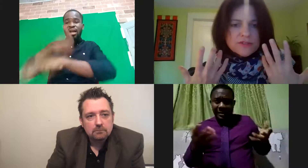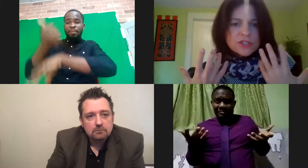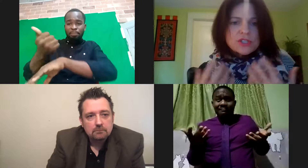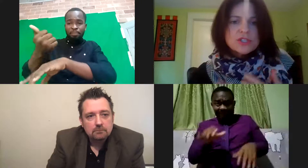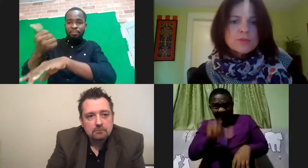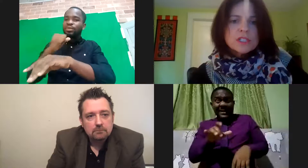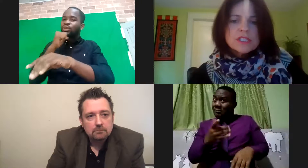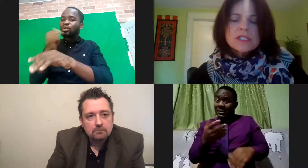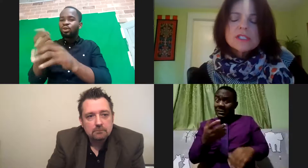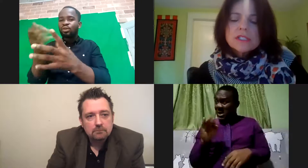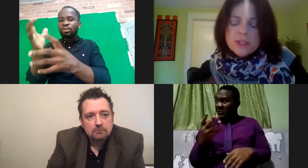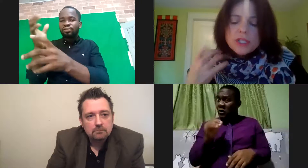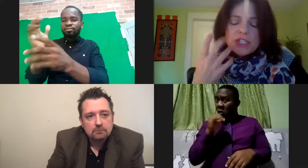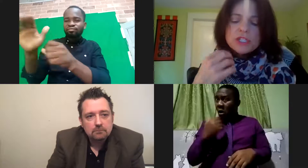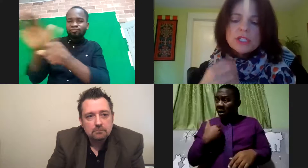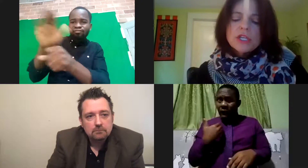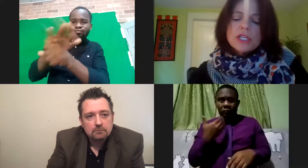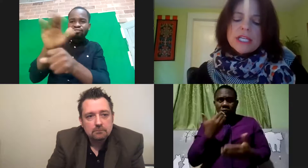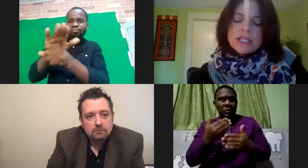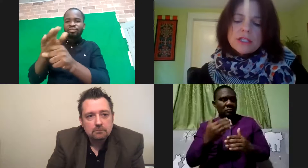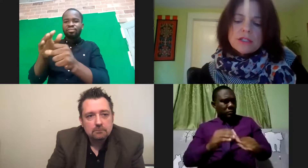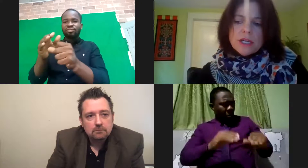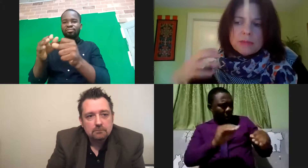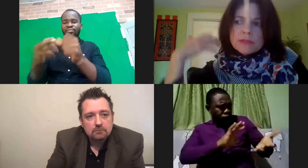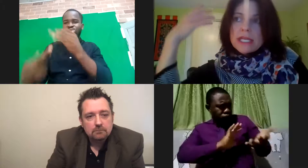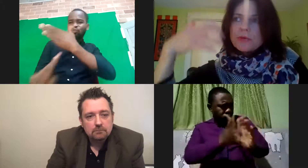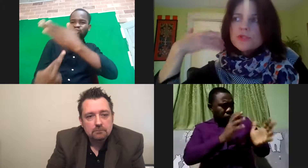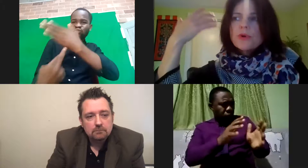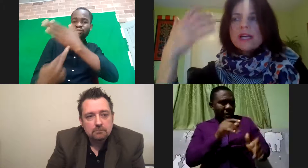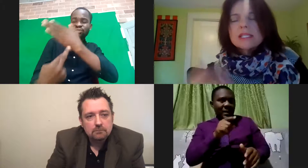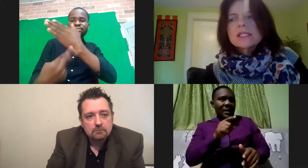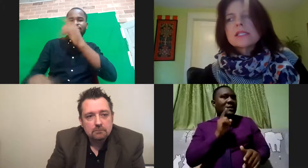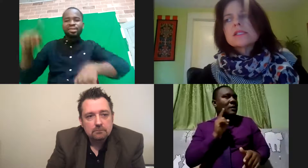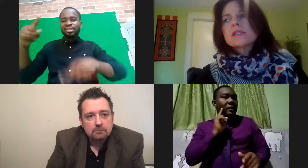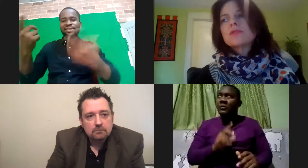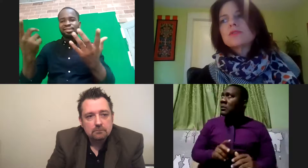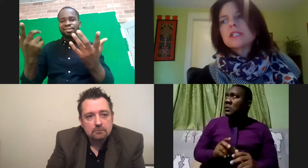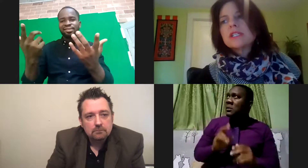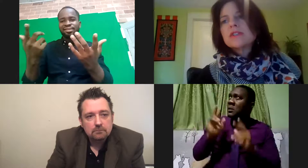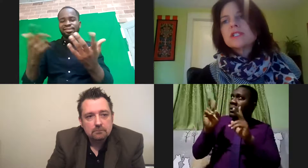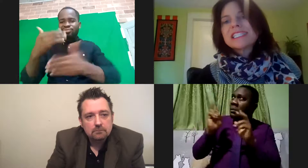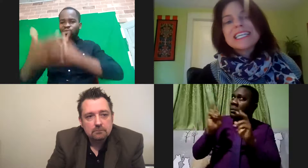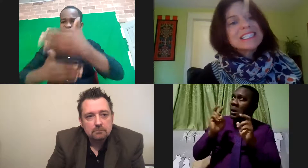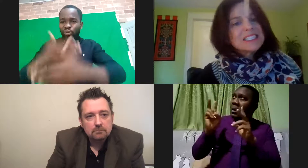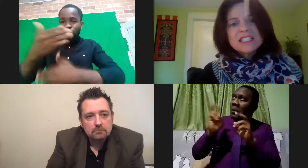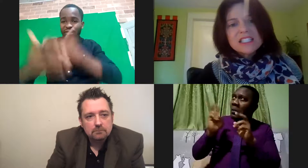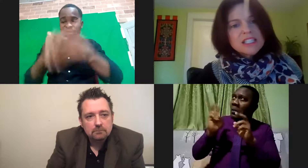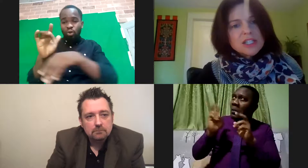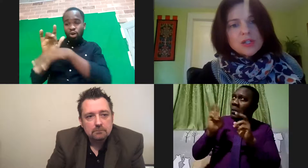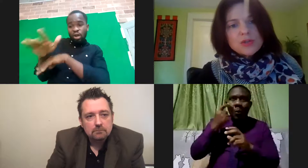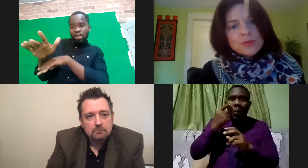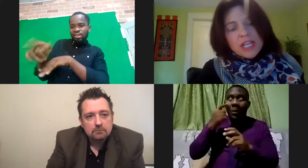get sufficient stimulation in language processes in early years, it